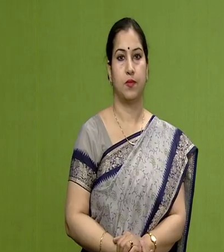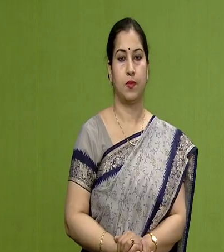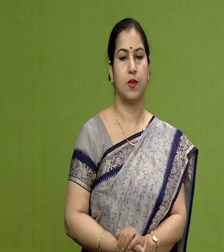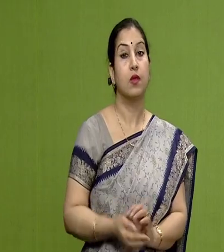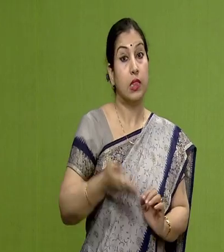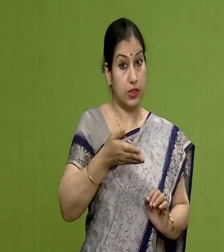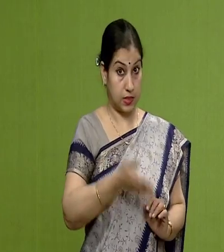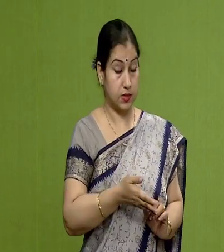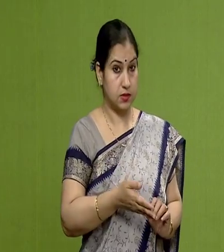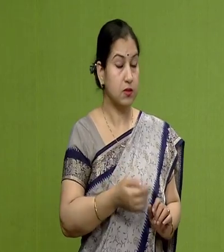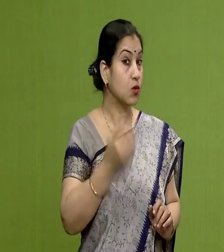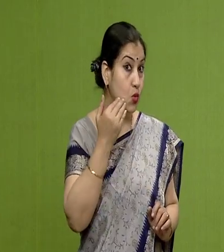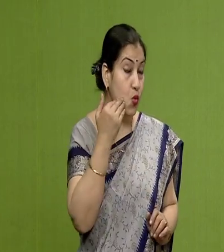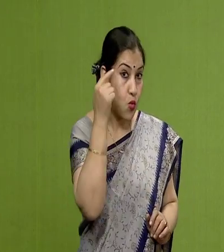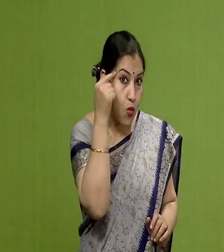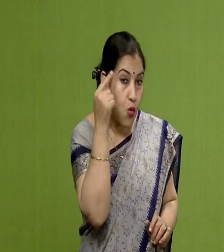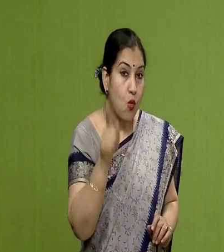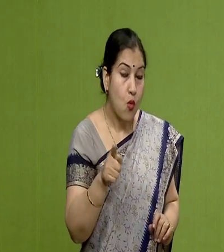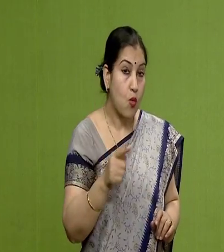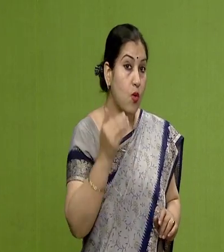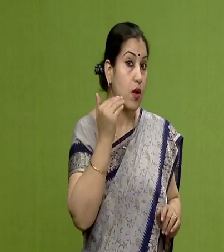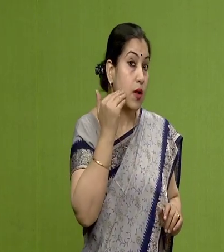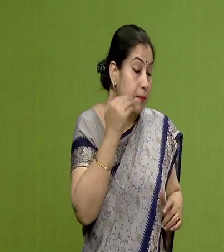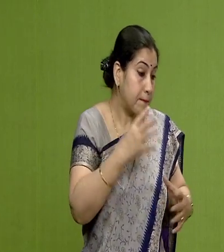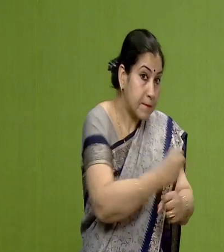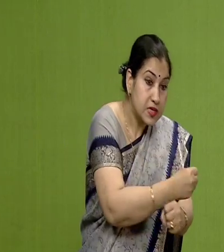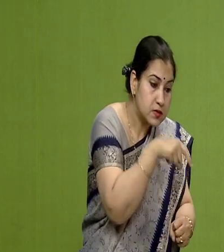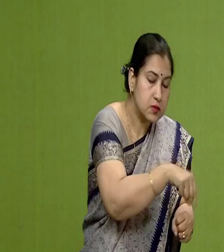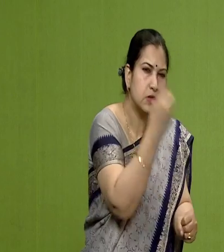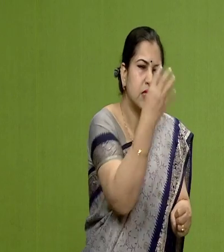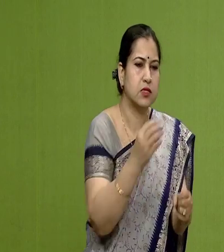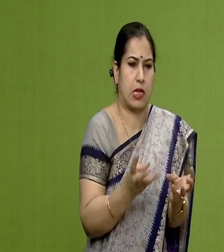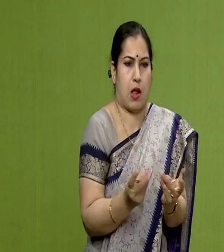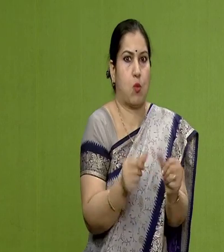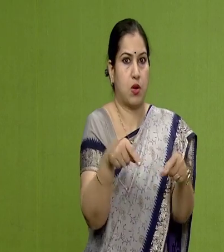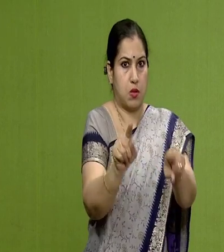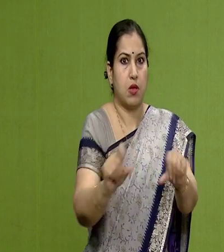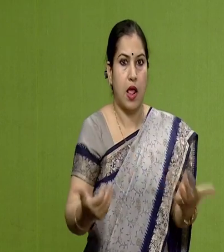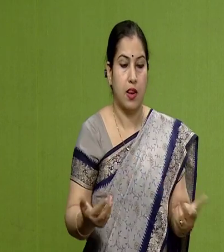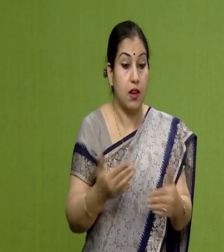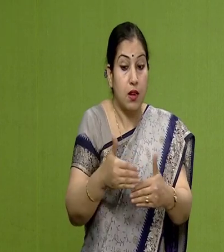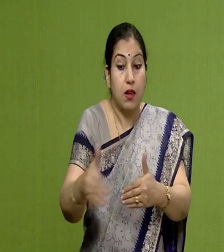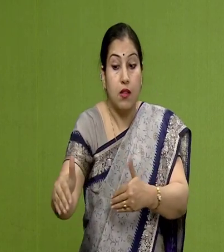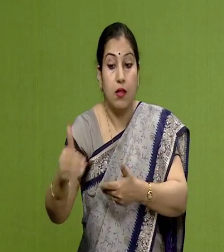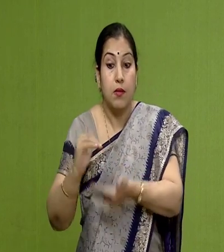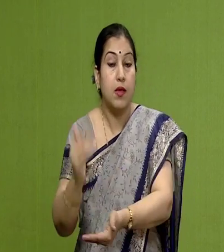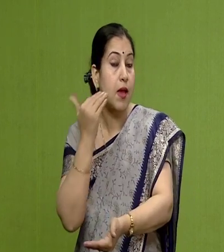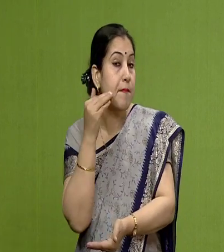With this, it is easy to calculate the expected date of